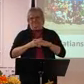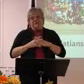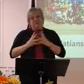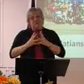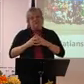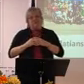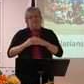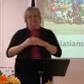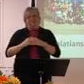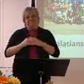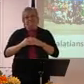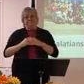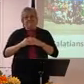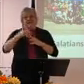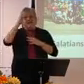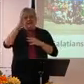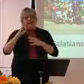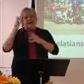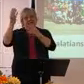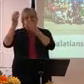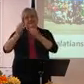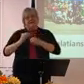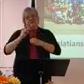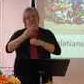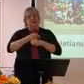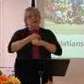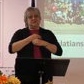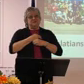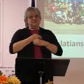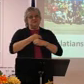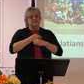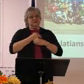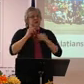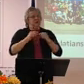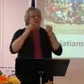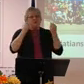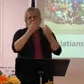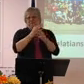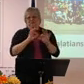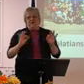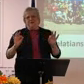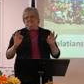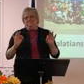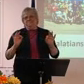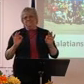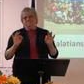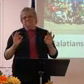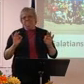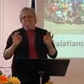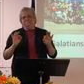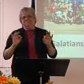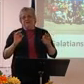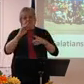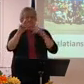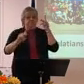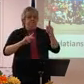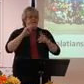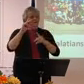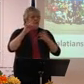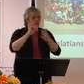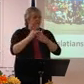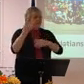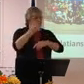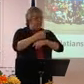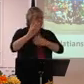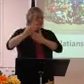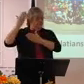So, God has given us great freedom. The people in that